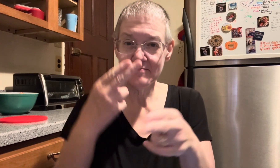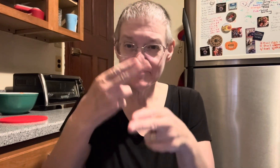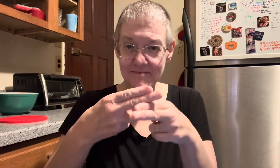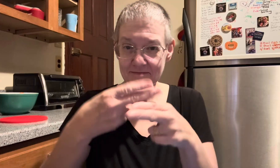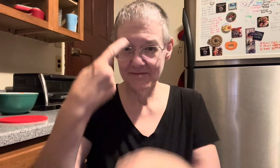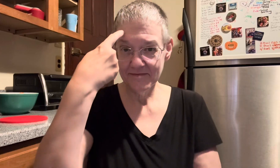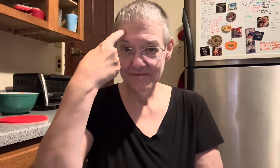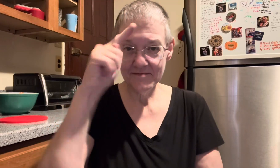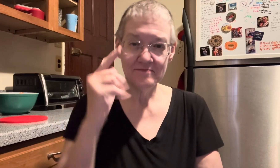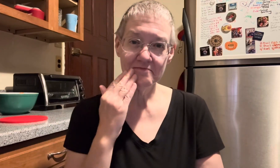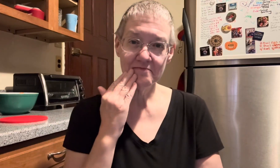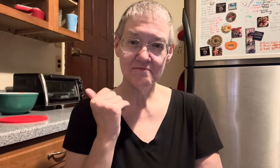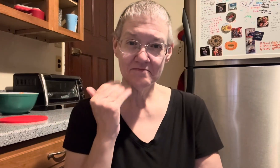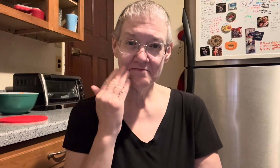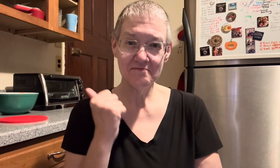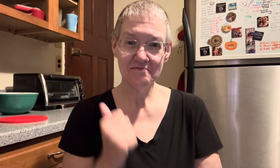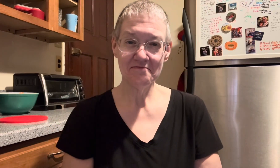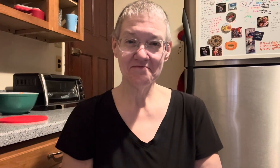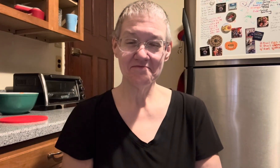both names for sugar.